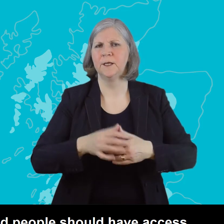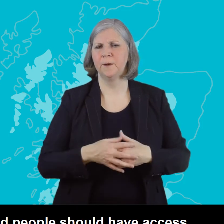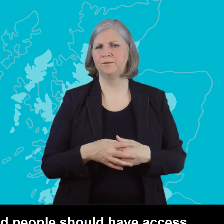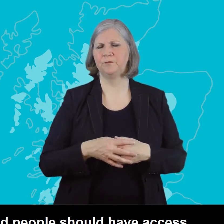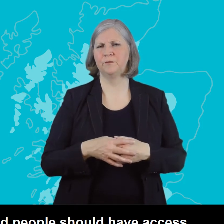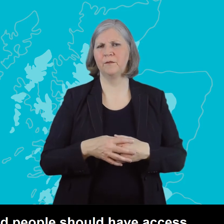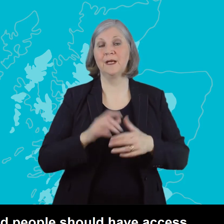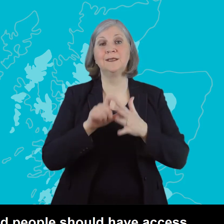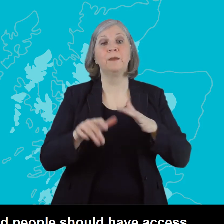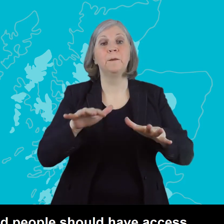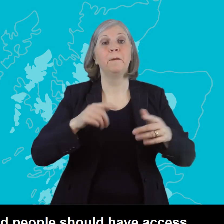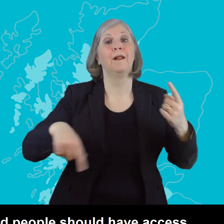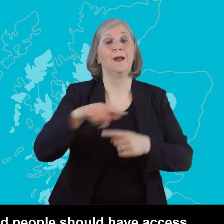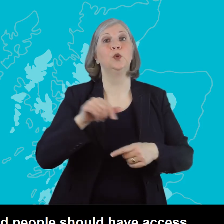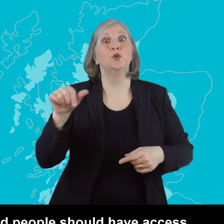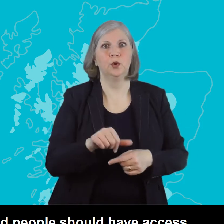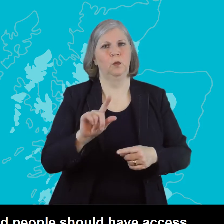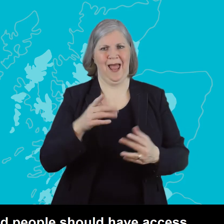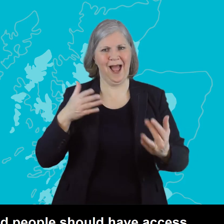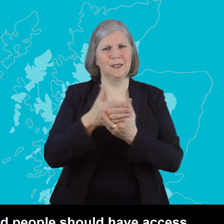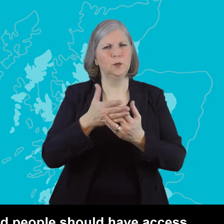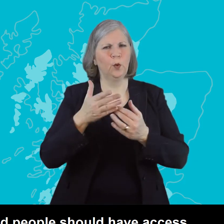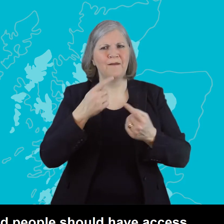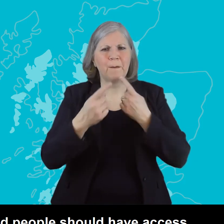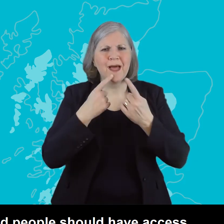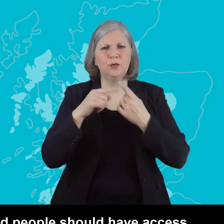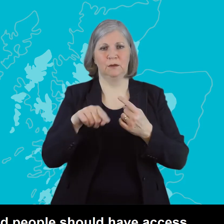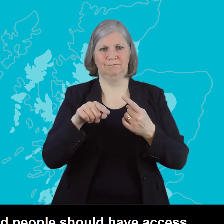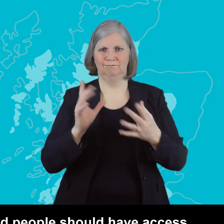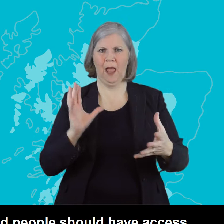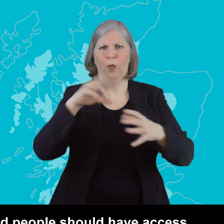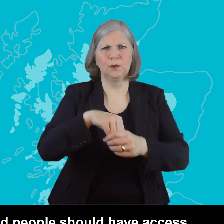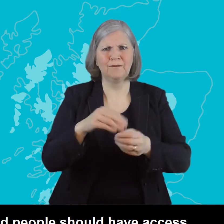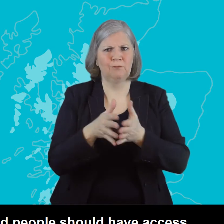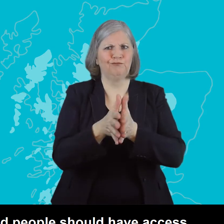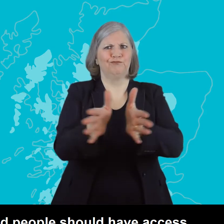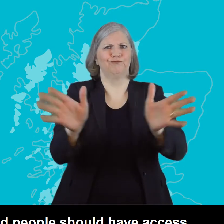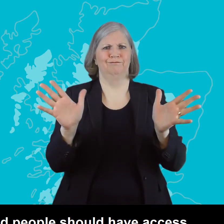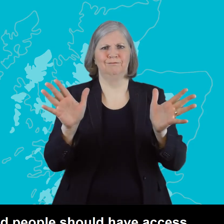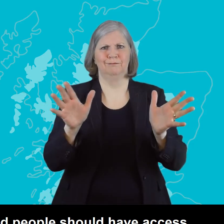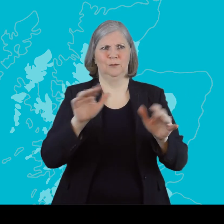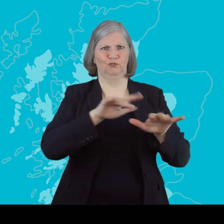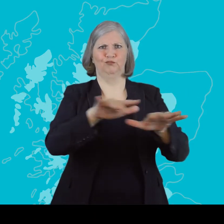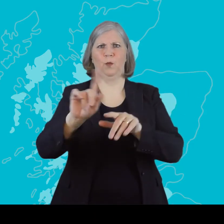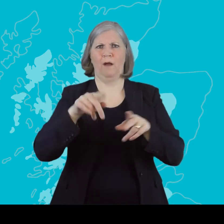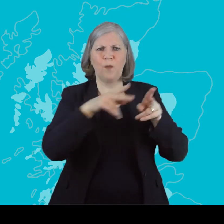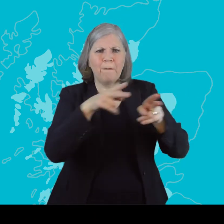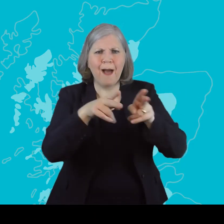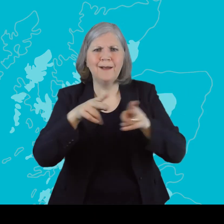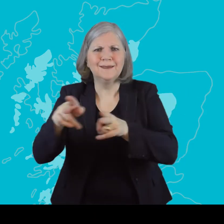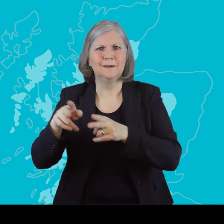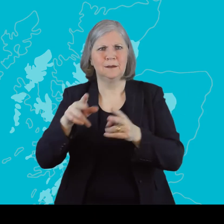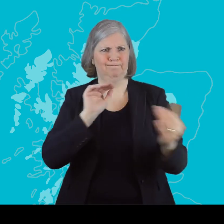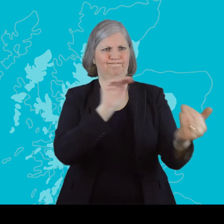Three. Inclusive communication. Disabled people should have access to information that is inclusive and widely available in formats that meet